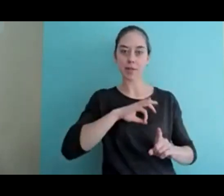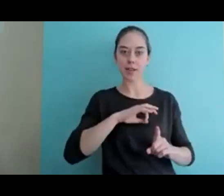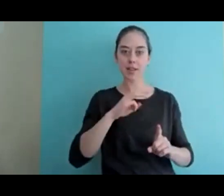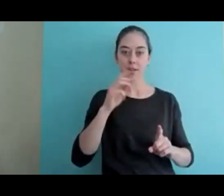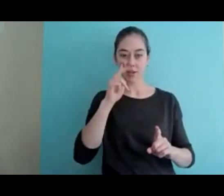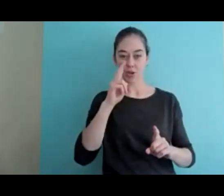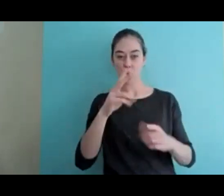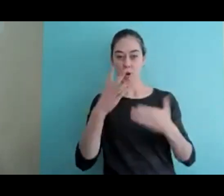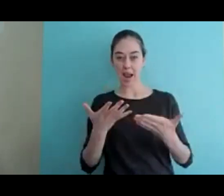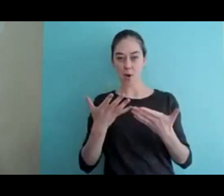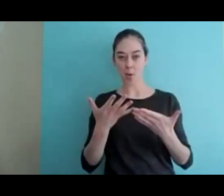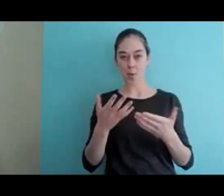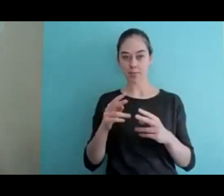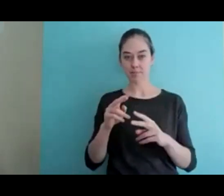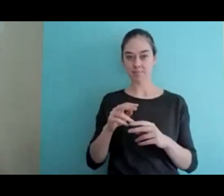this